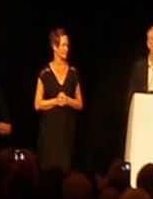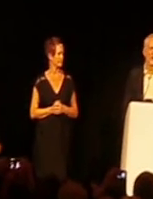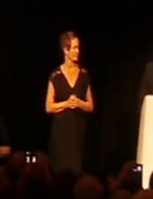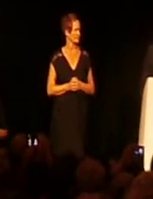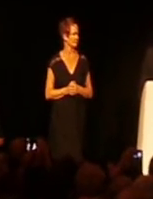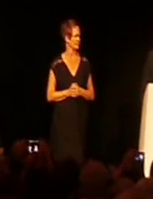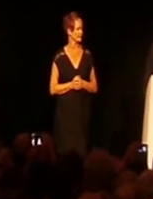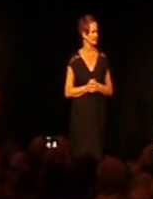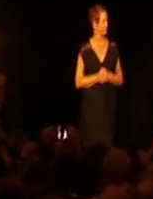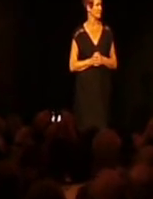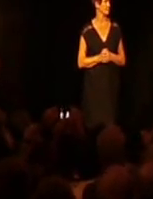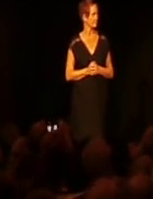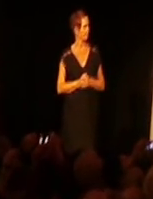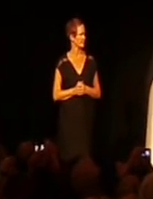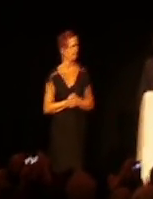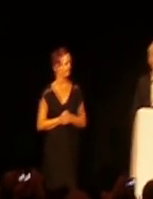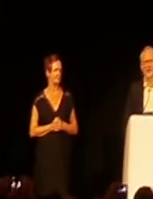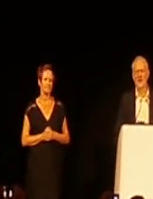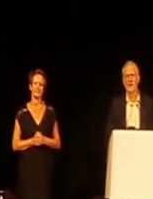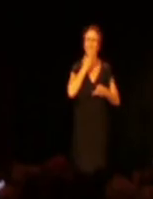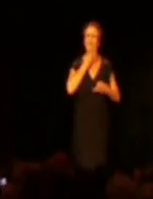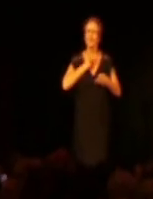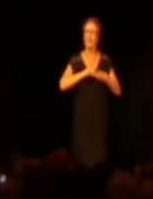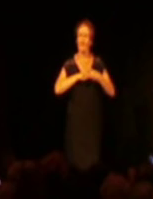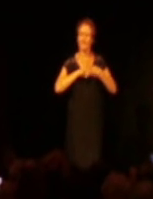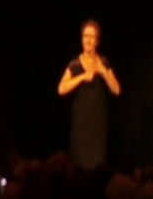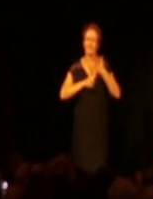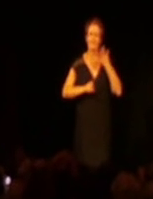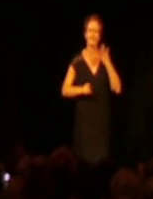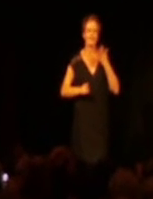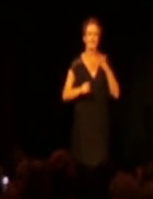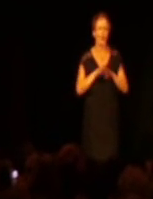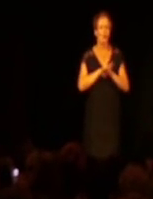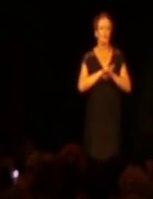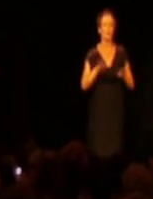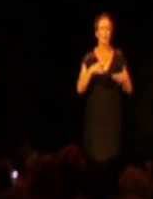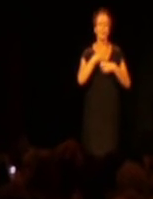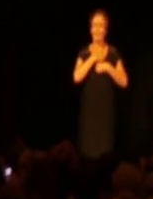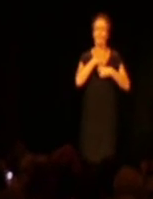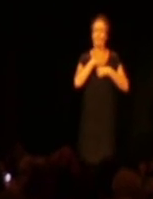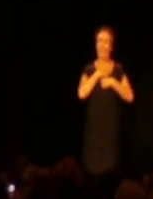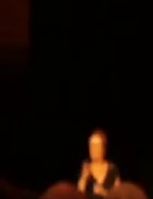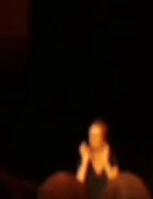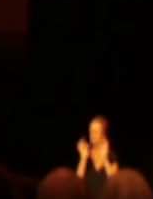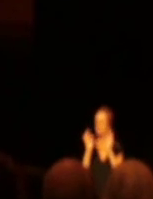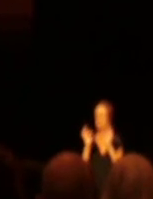And all the support that's been given. Don't be afraid to talk about your politics.